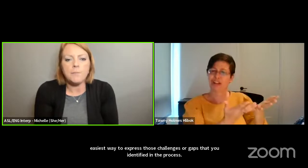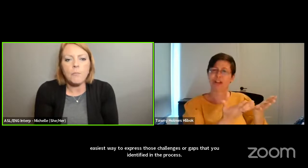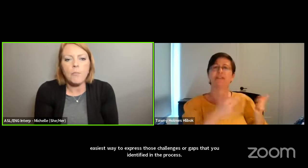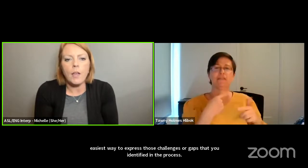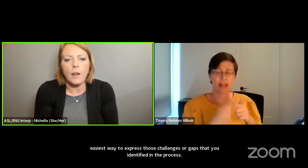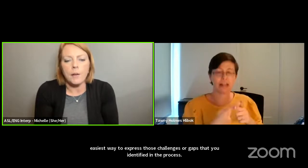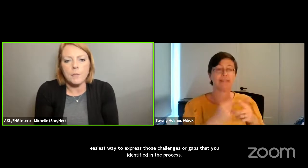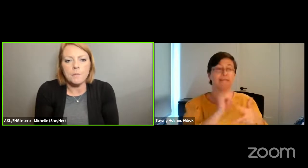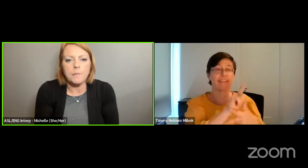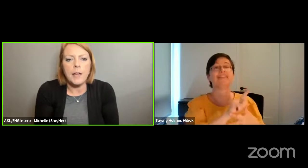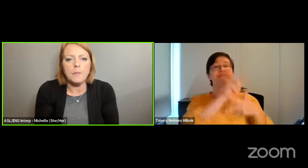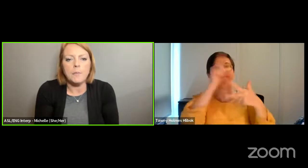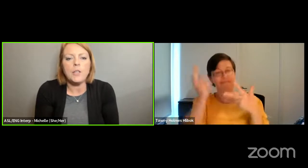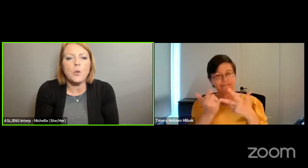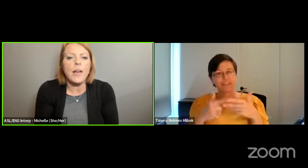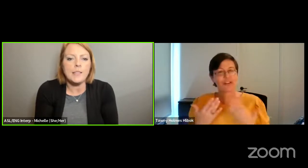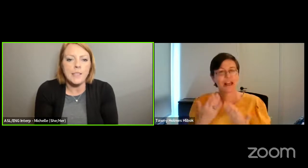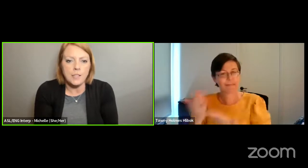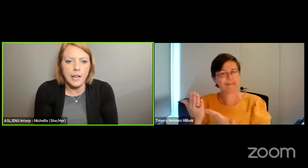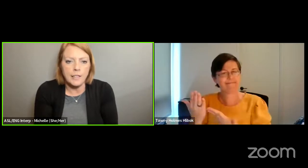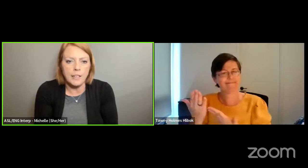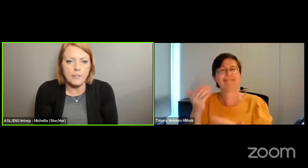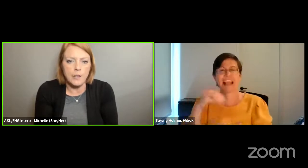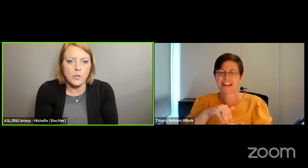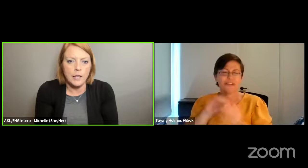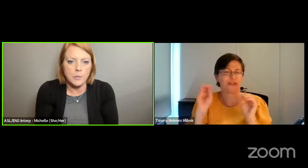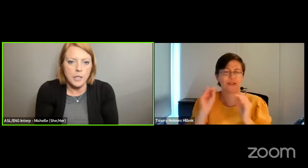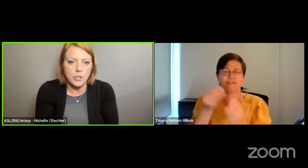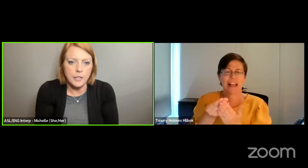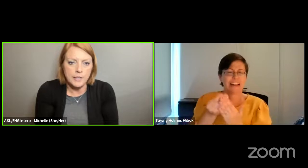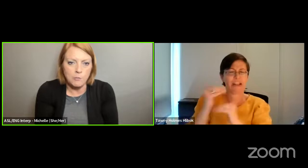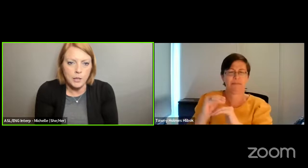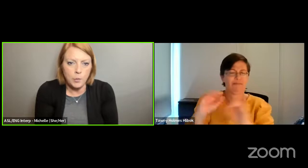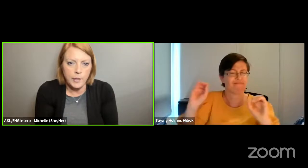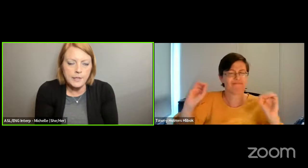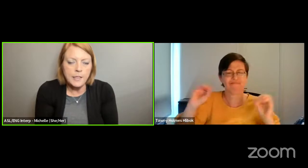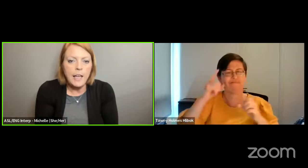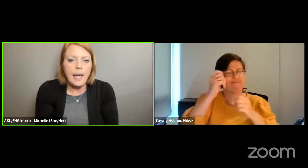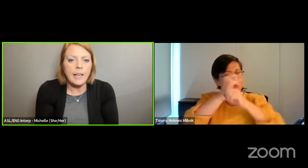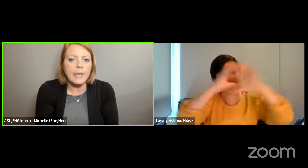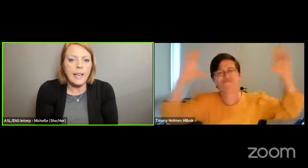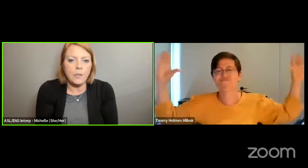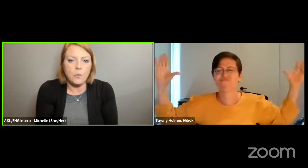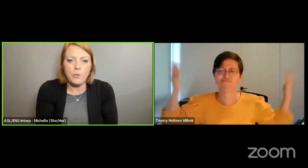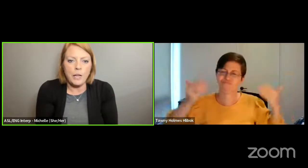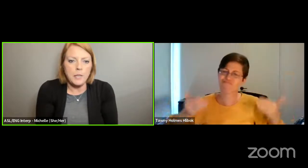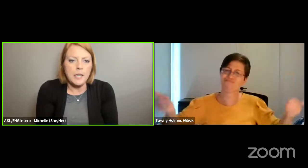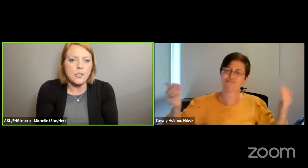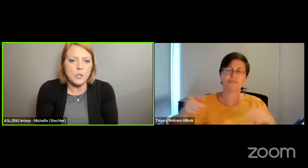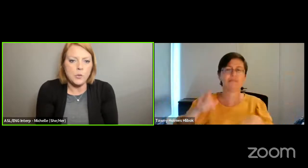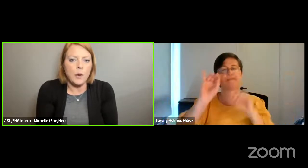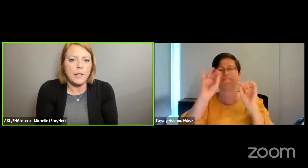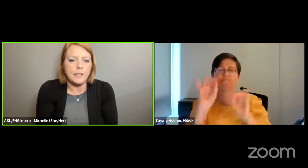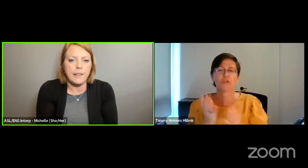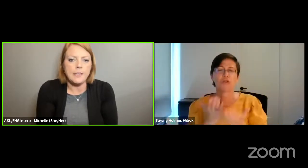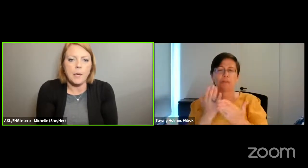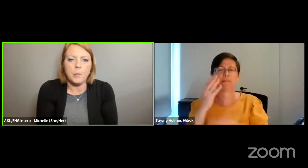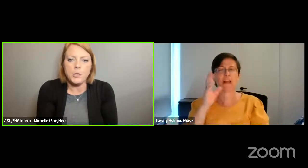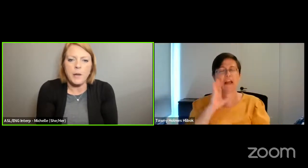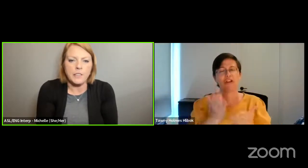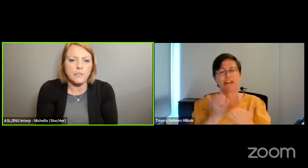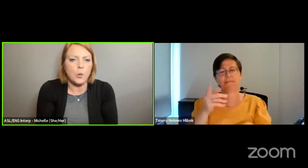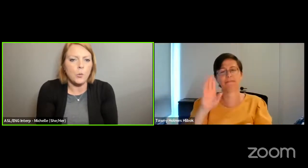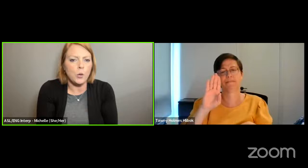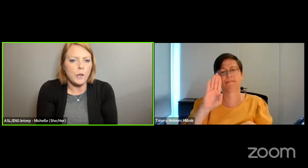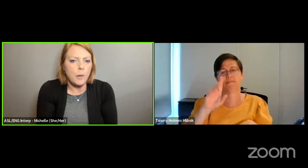that make you hesitate to identify those items on your list of bullet points. And again, with recommendations, we want to take that